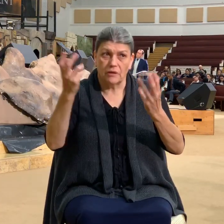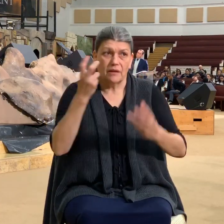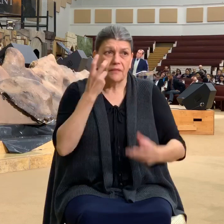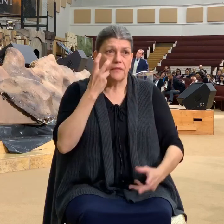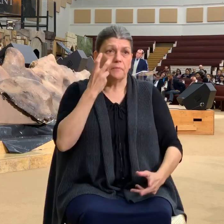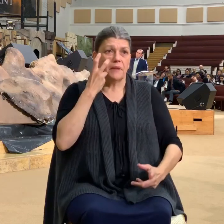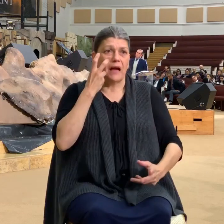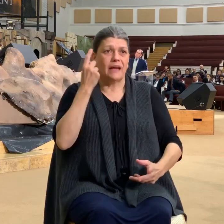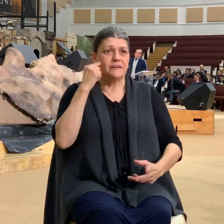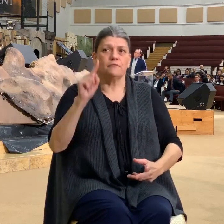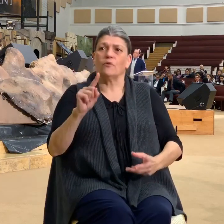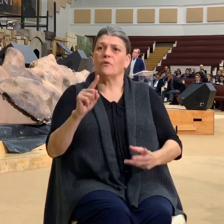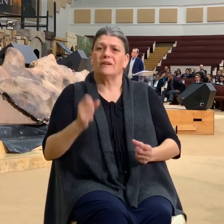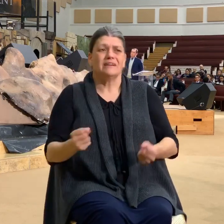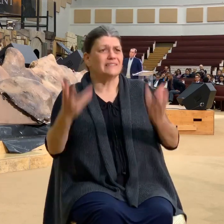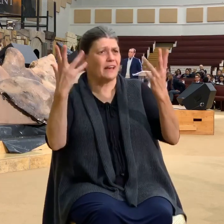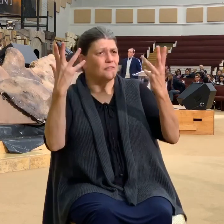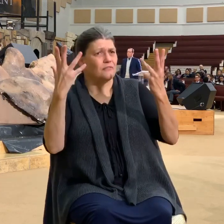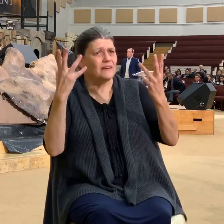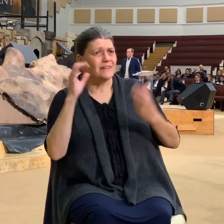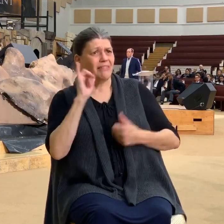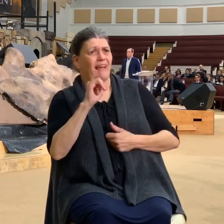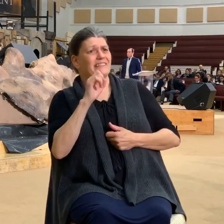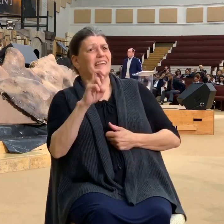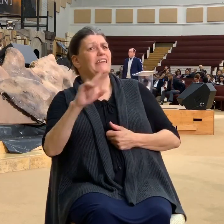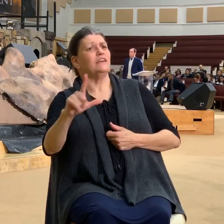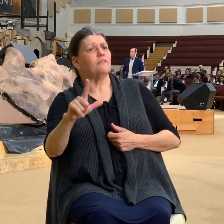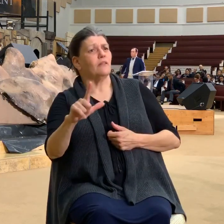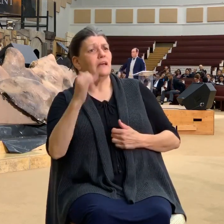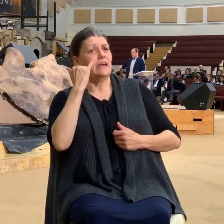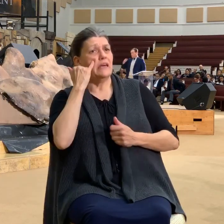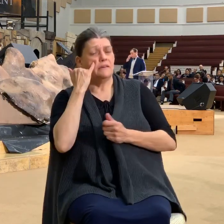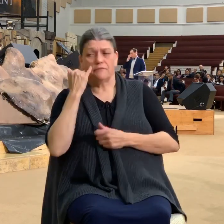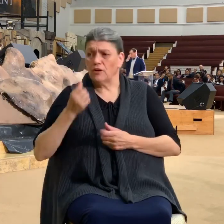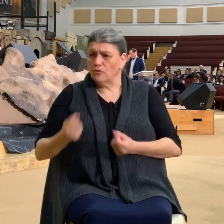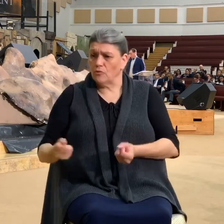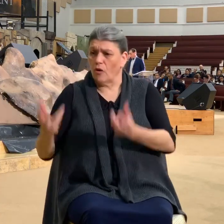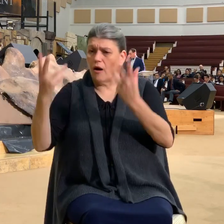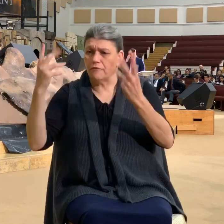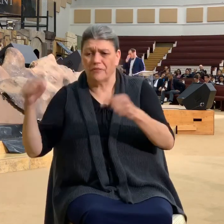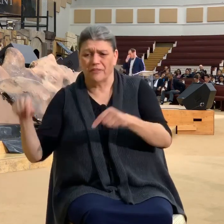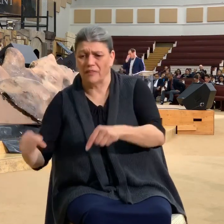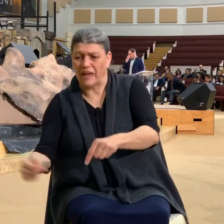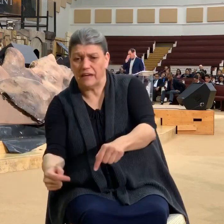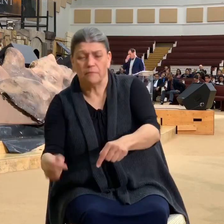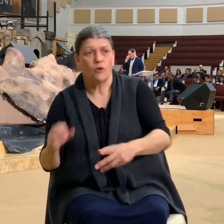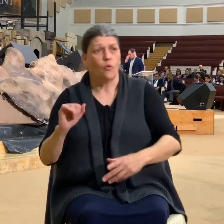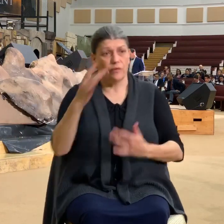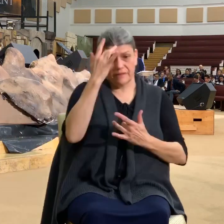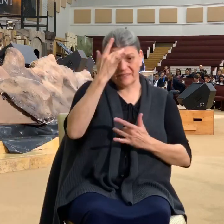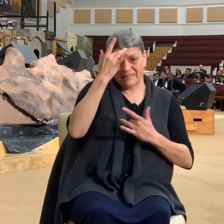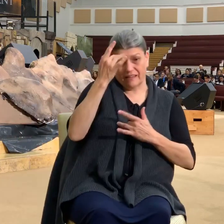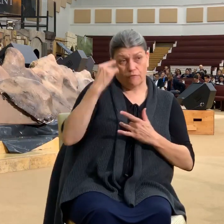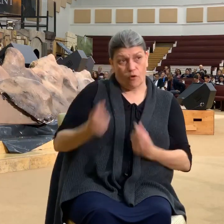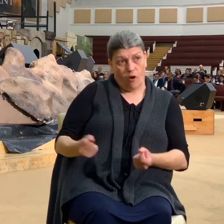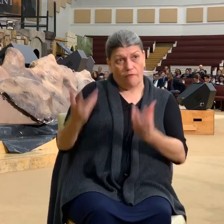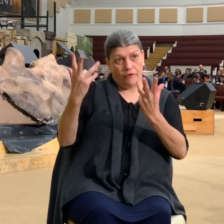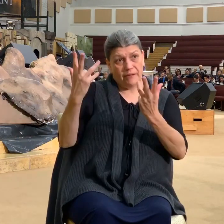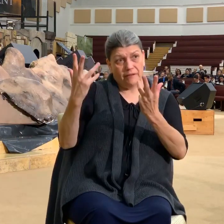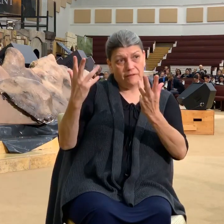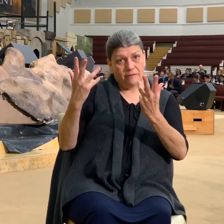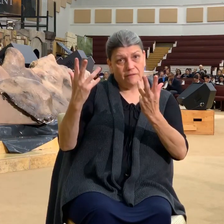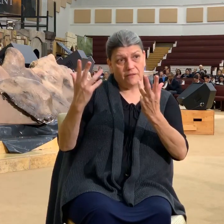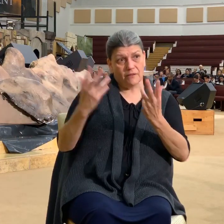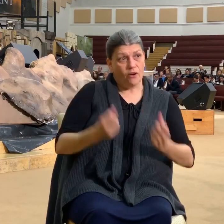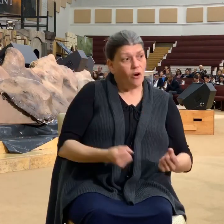for sacrifice, is it not evil? And if you offer the lame and sick, is it not evil? Offer it now